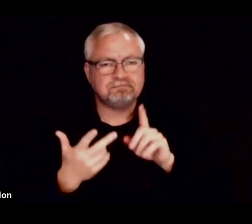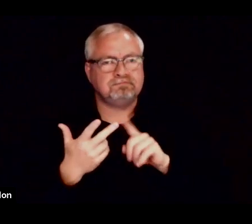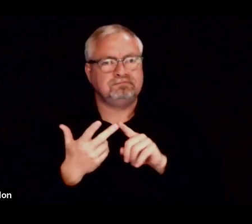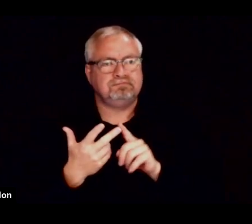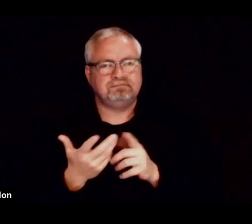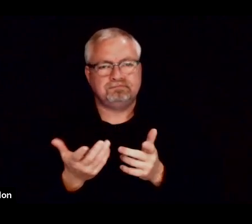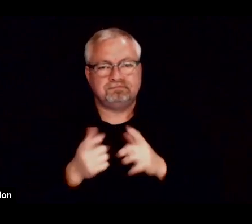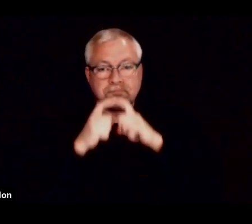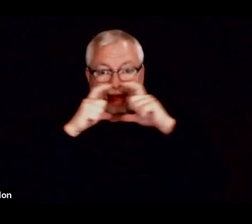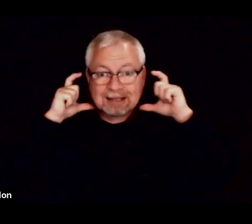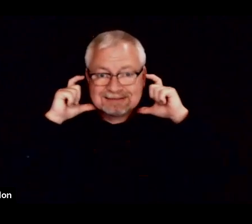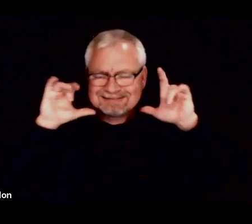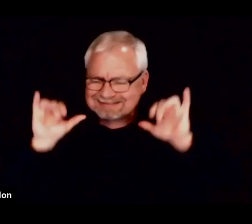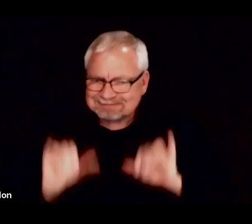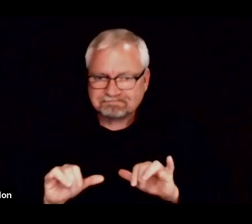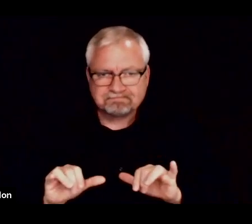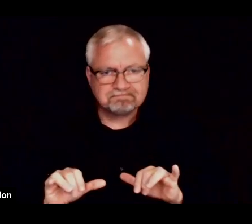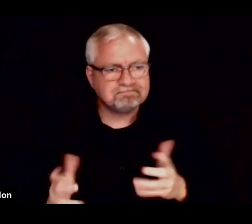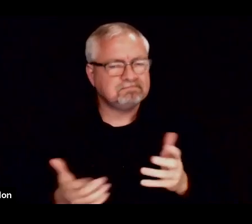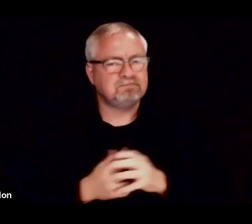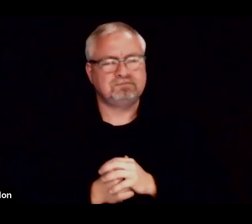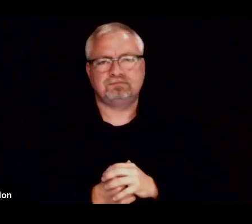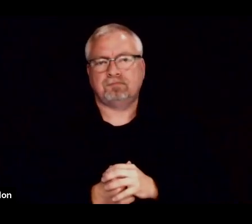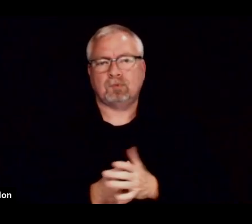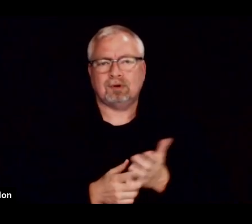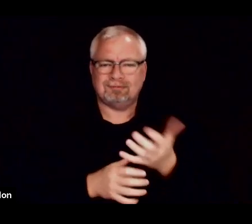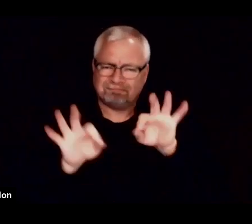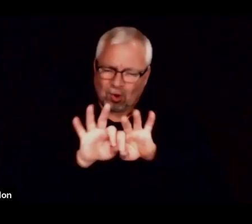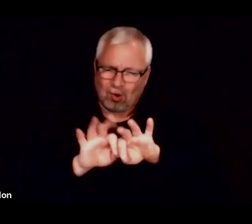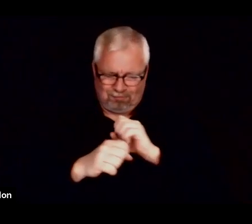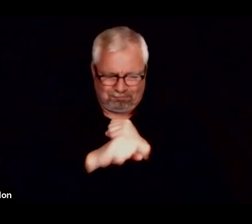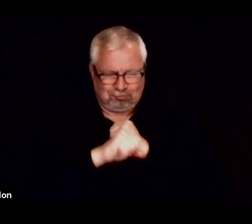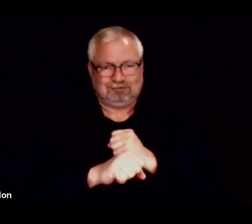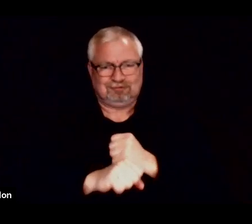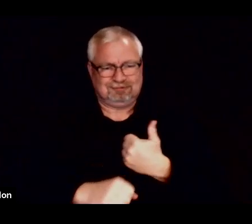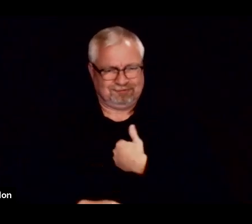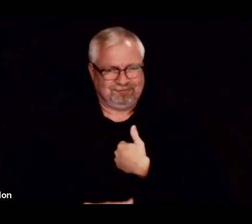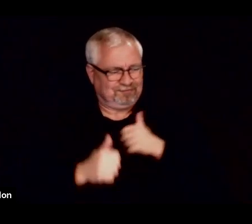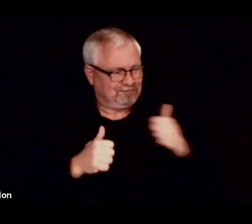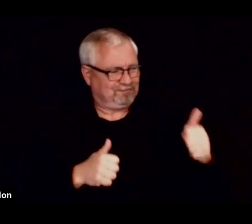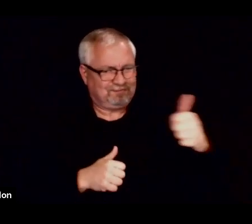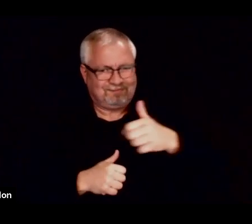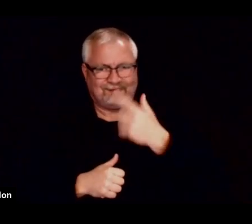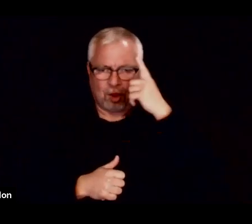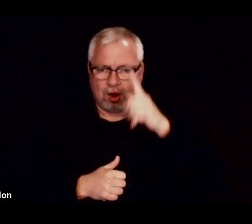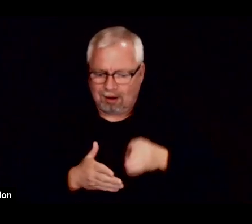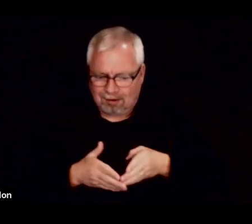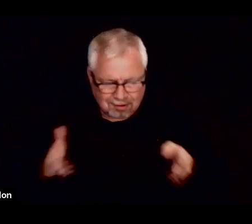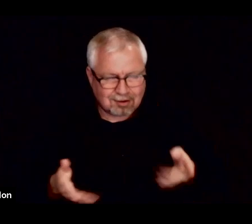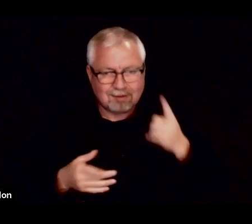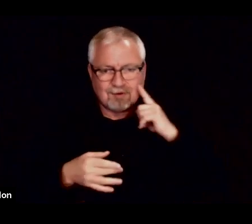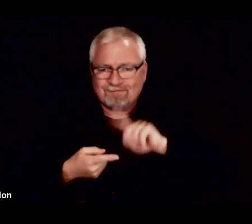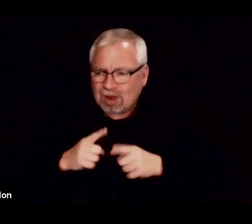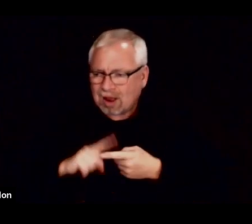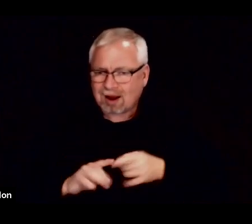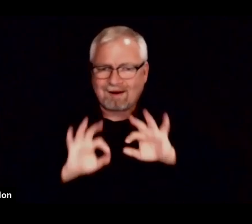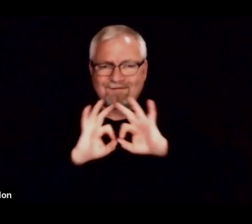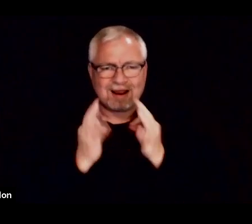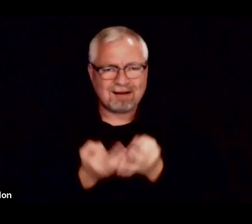to protect ourselves, our loved ones, and our neighbors, and particularly those 2.5